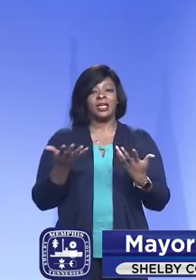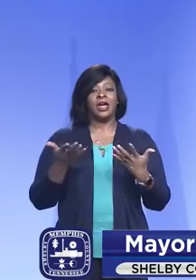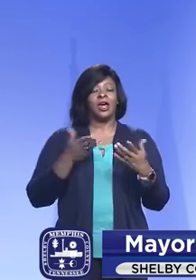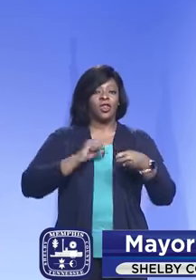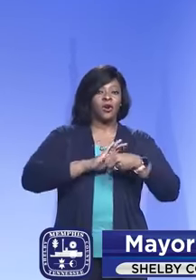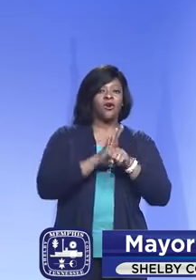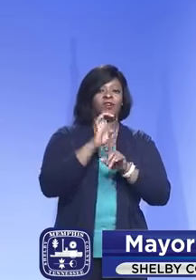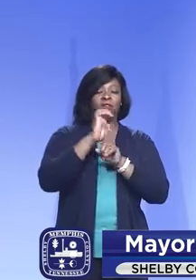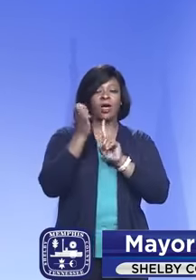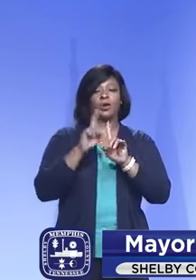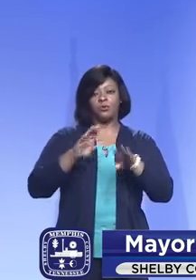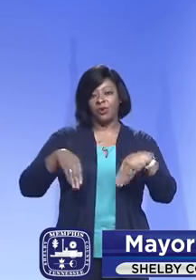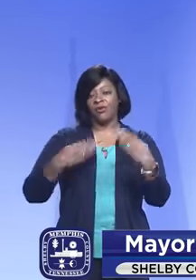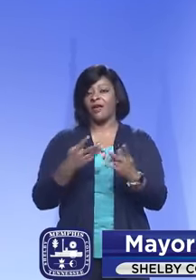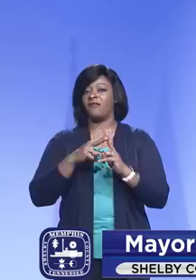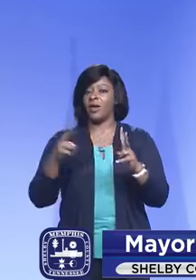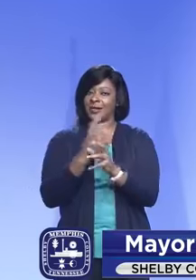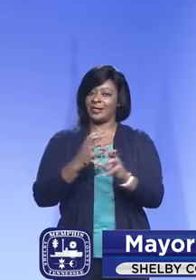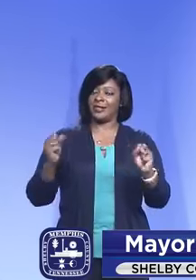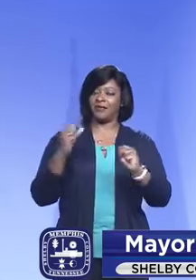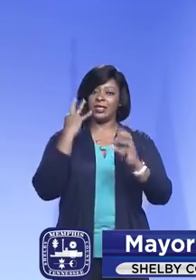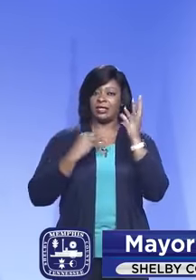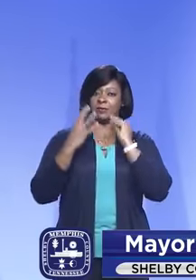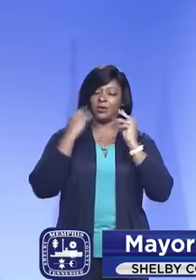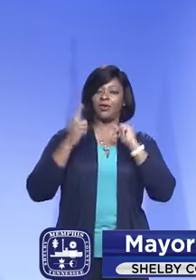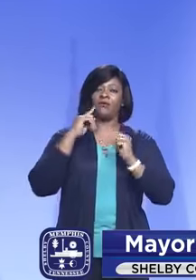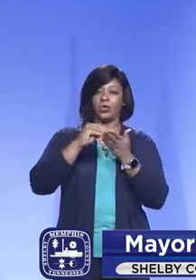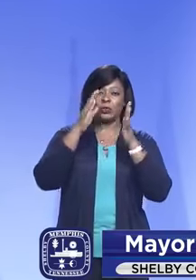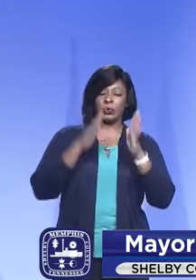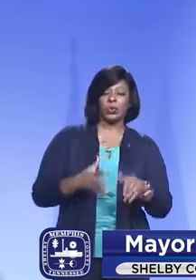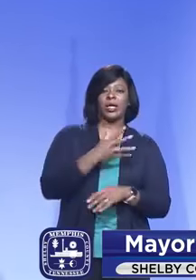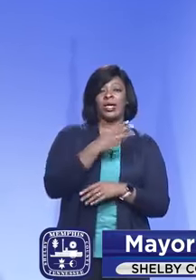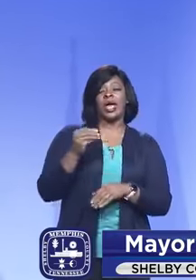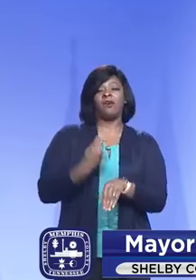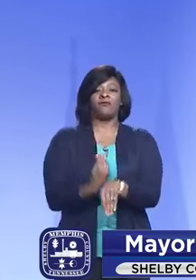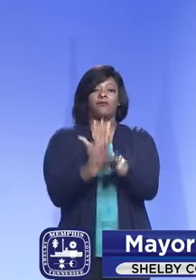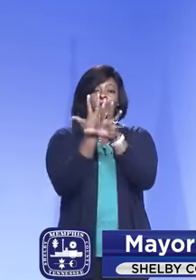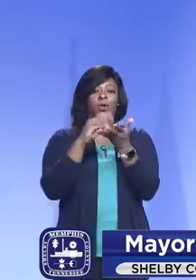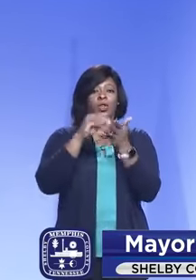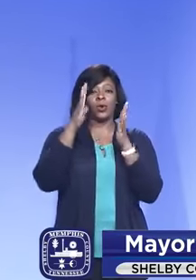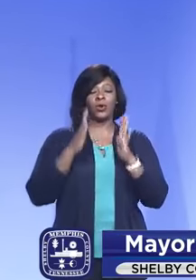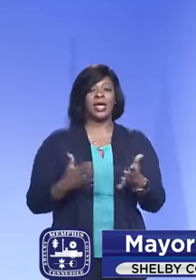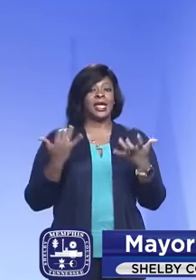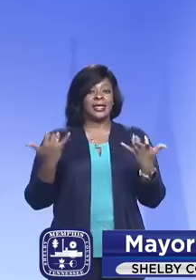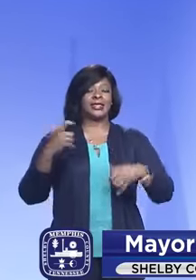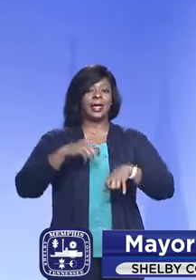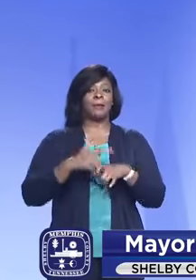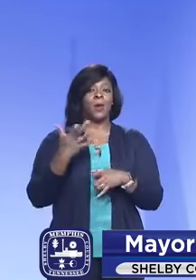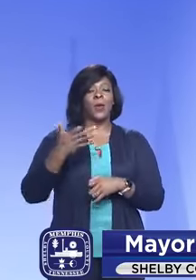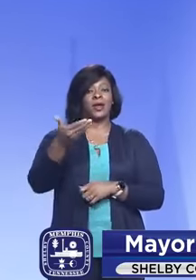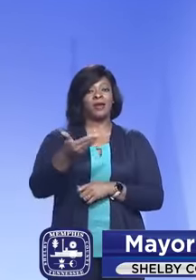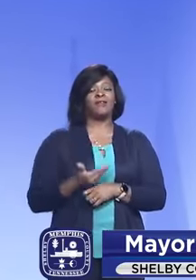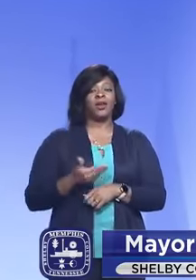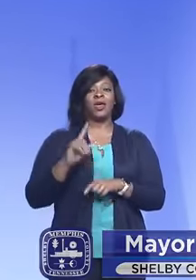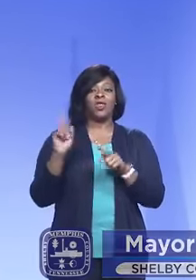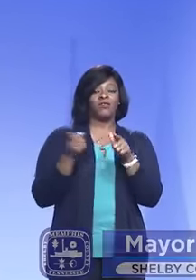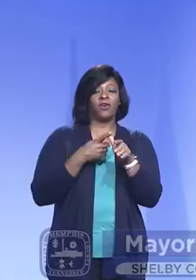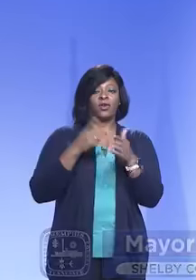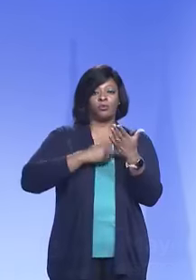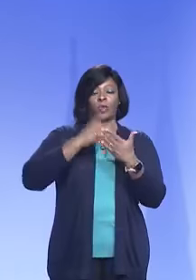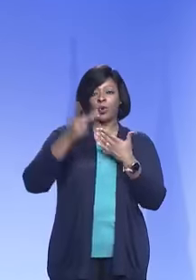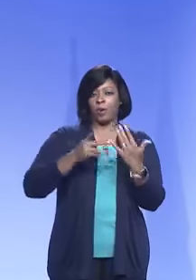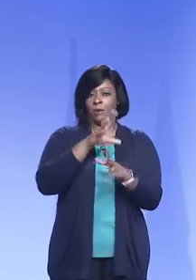COVID environment to provide a very safe experience for students and virtual learners. So at this time, I'd like to invite the first